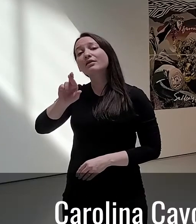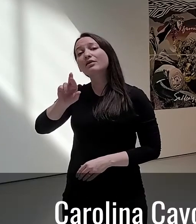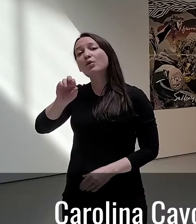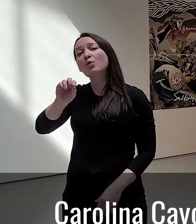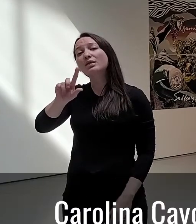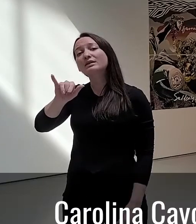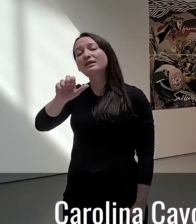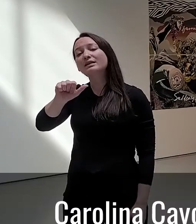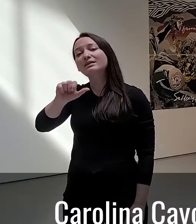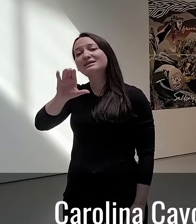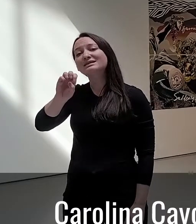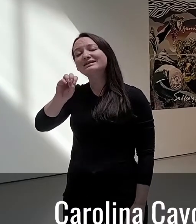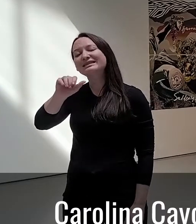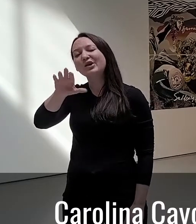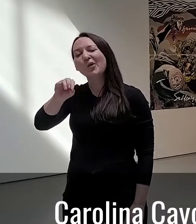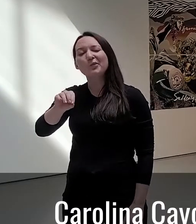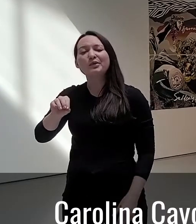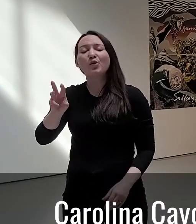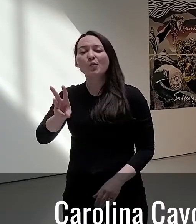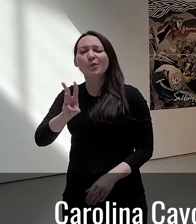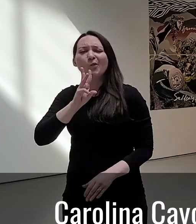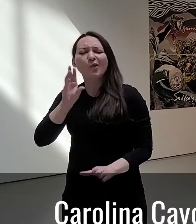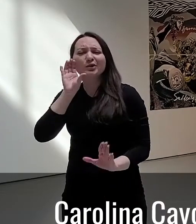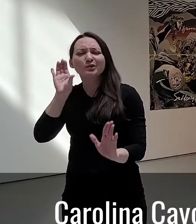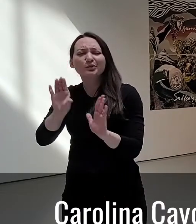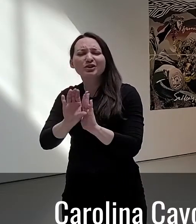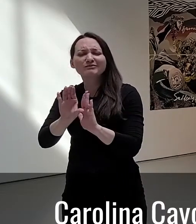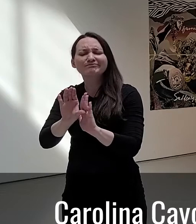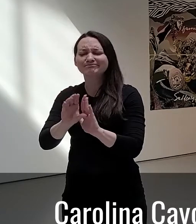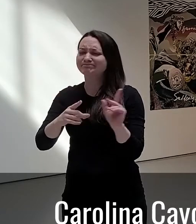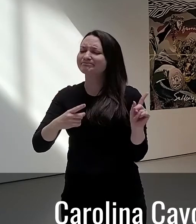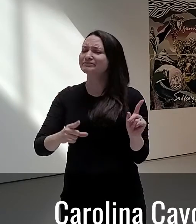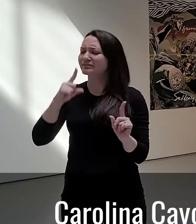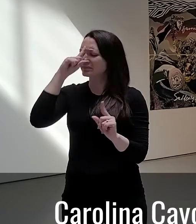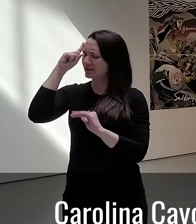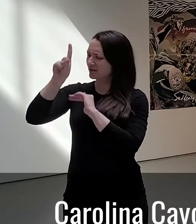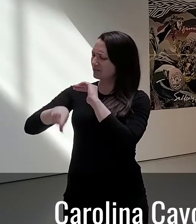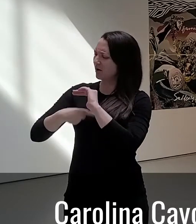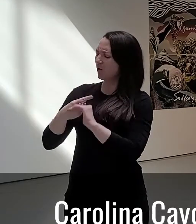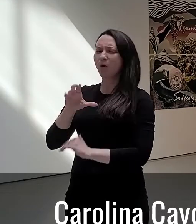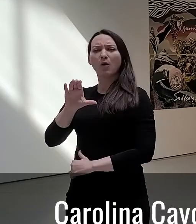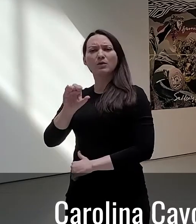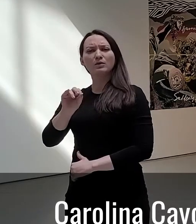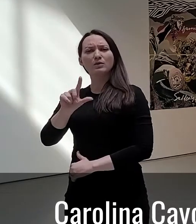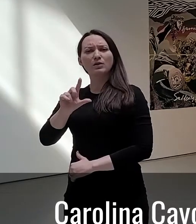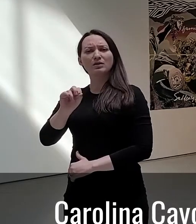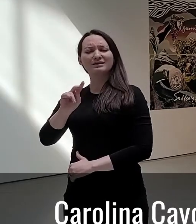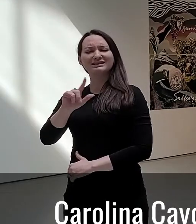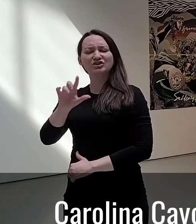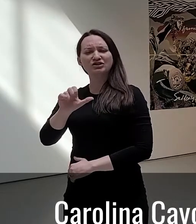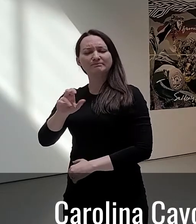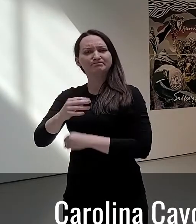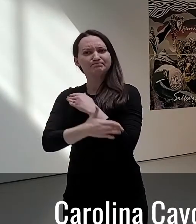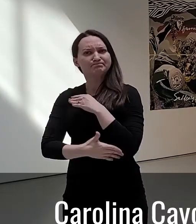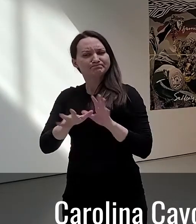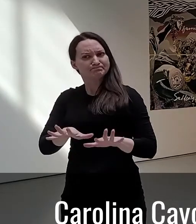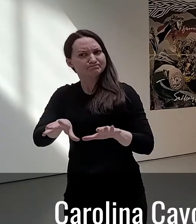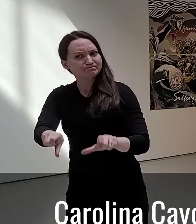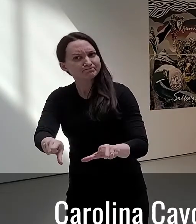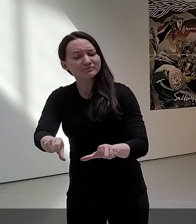Carolina Caicedo's water portraits ask us to think about colonialization as well. When